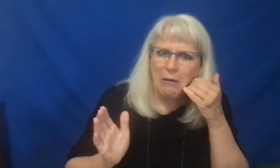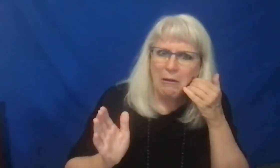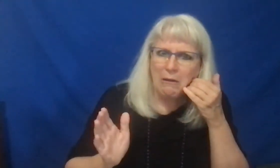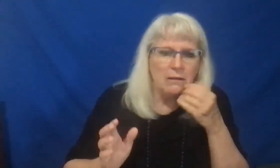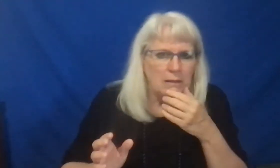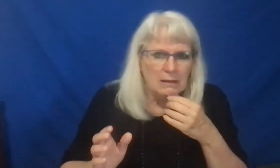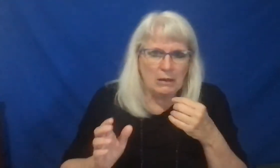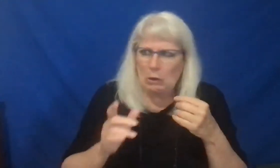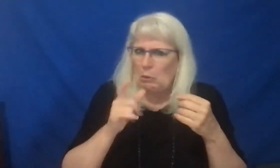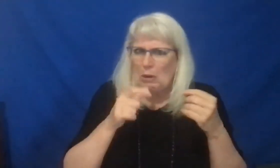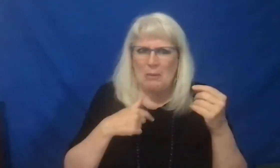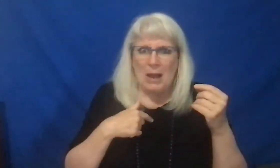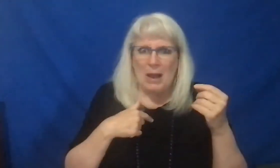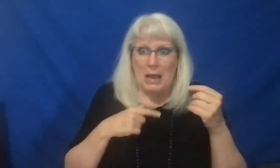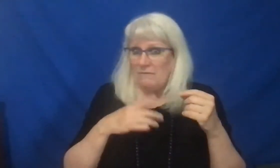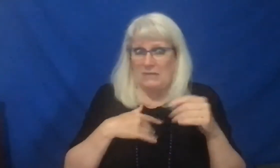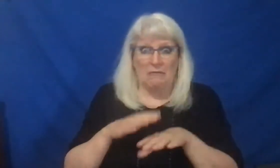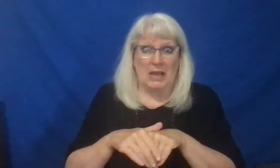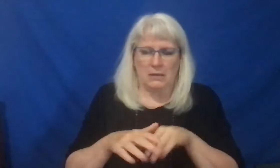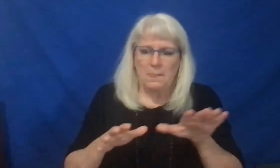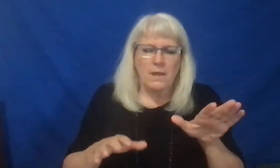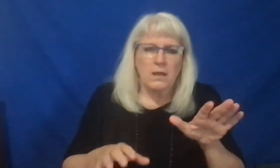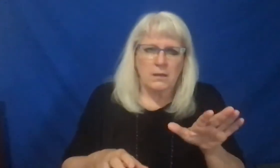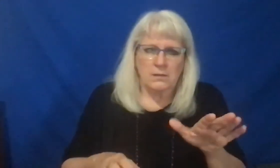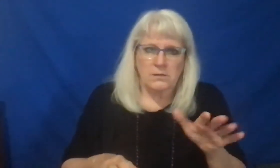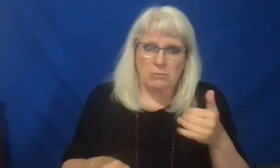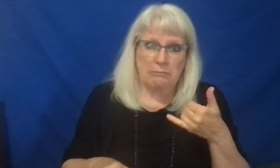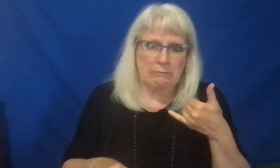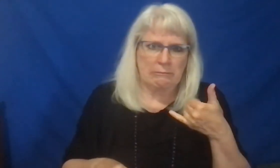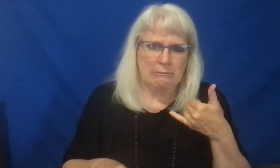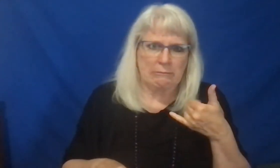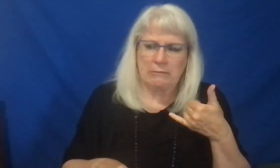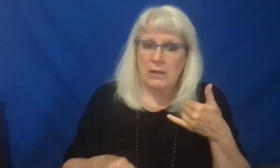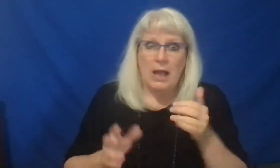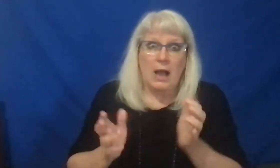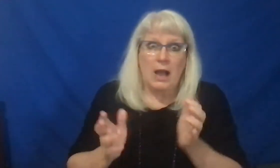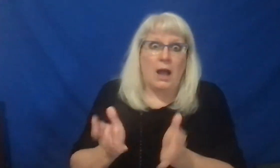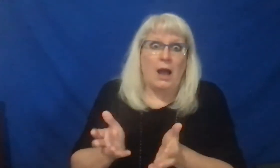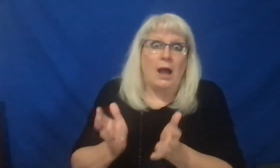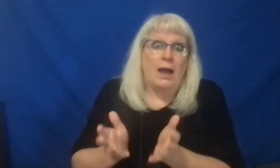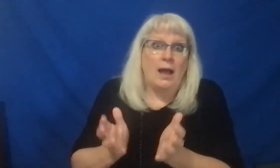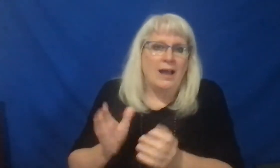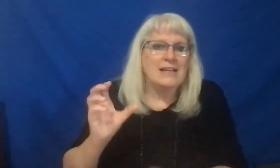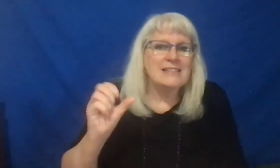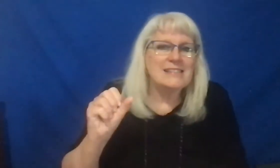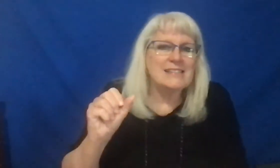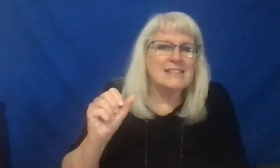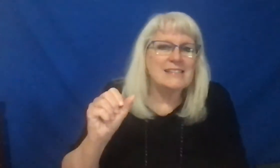I? But I get this call. I nerded out forever. I got to talk to Sandra, who's